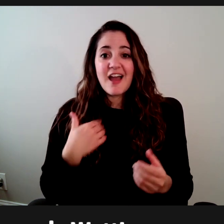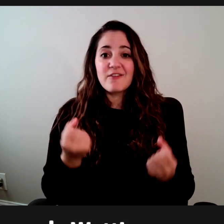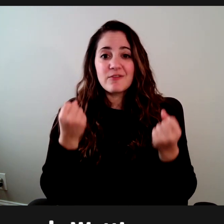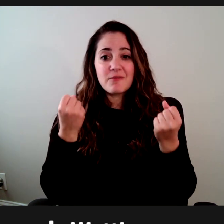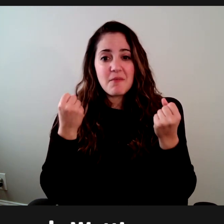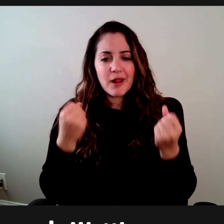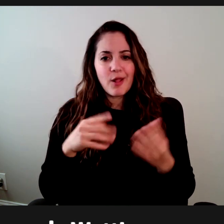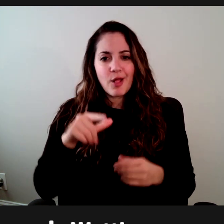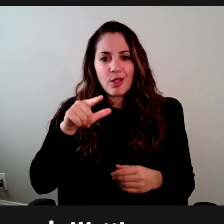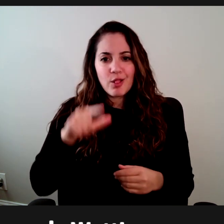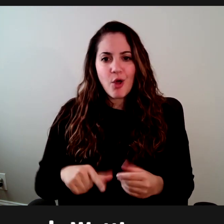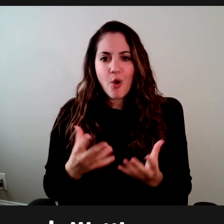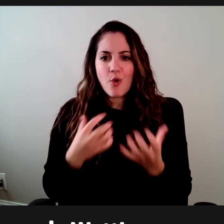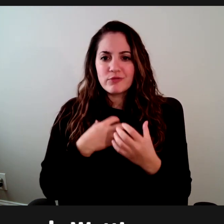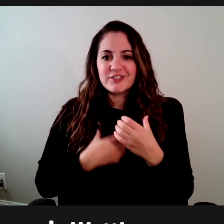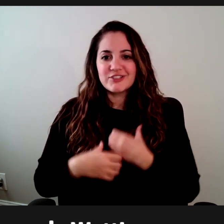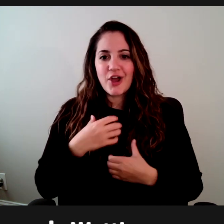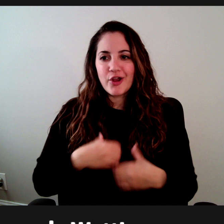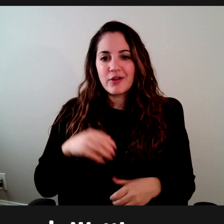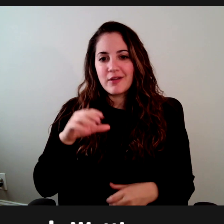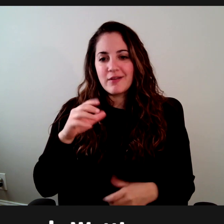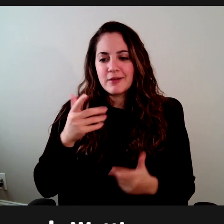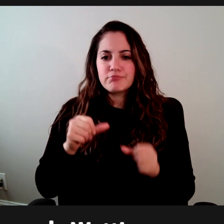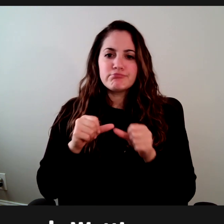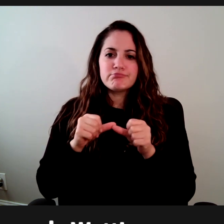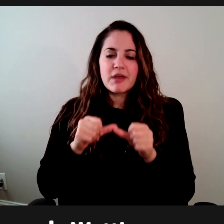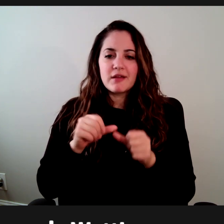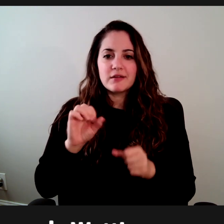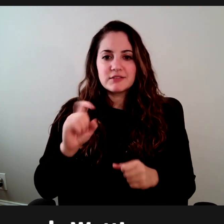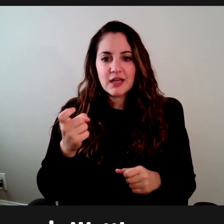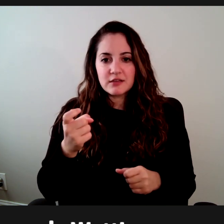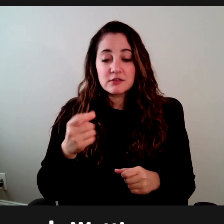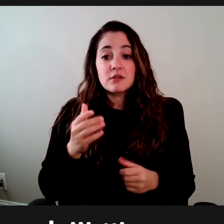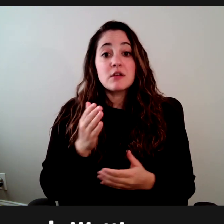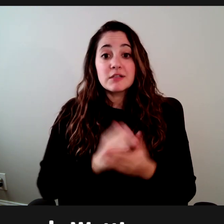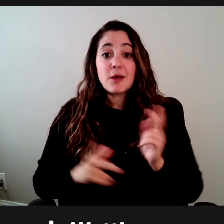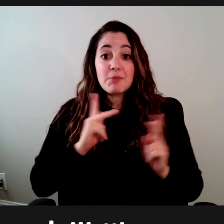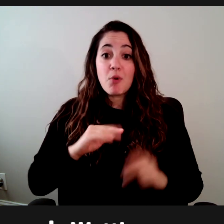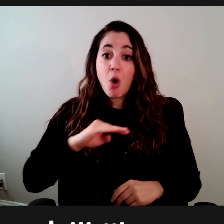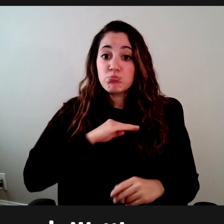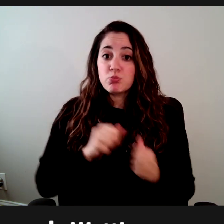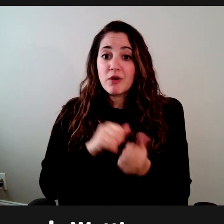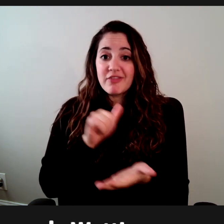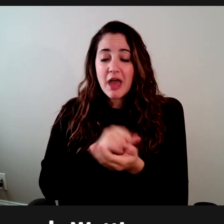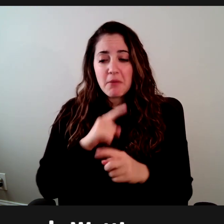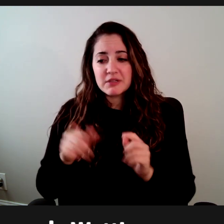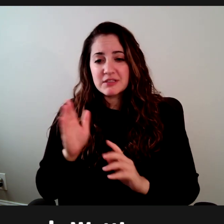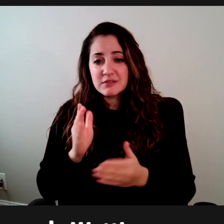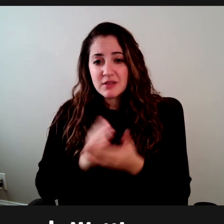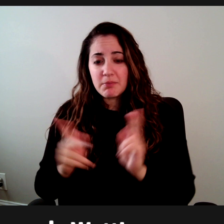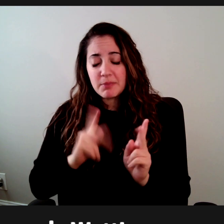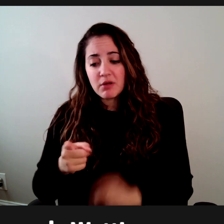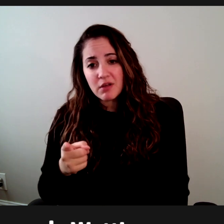low desire maintenance sex that many people are happy with, but some people are tired